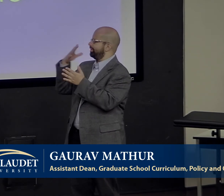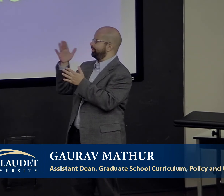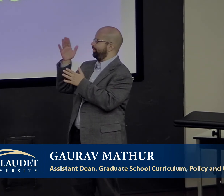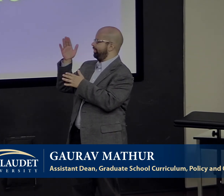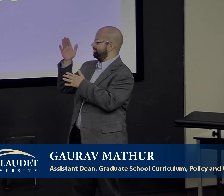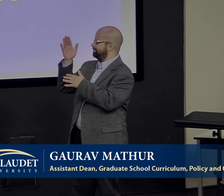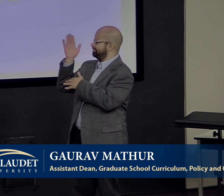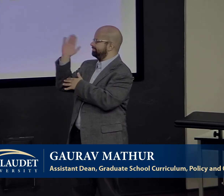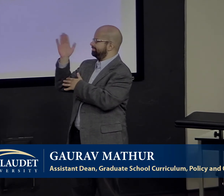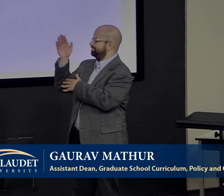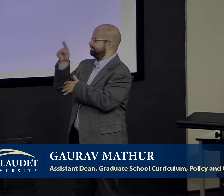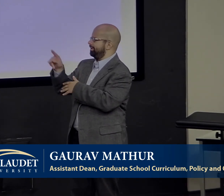that you're undertaking this project.